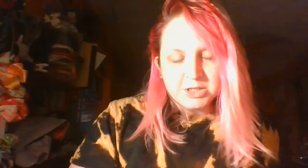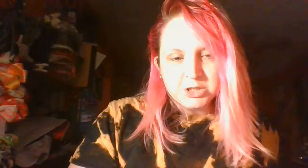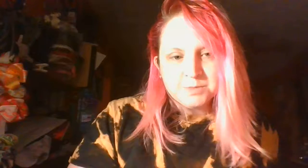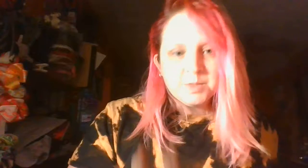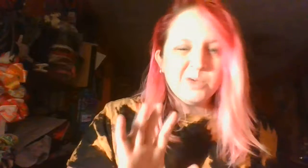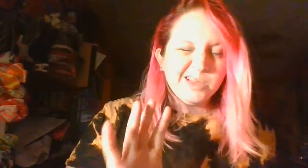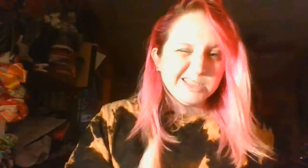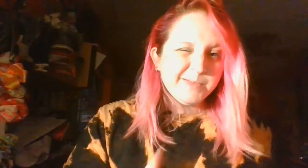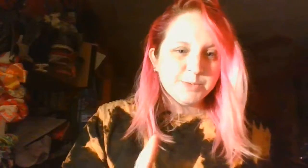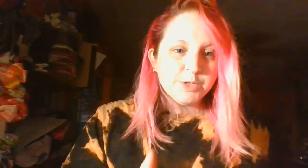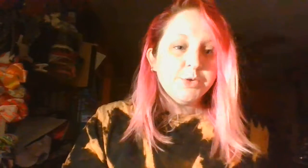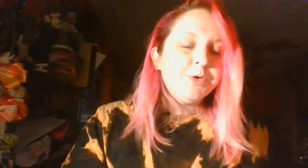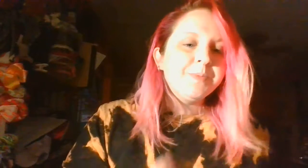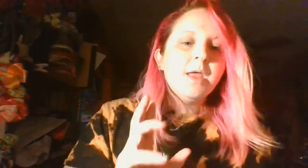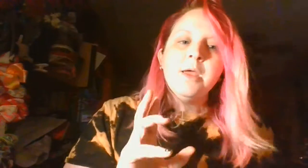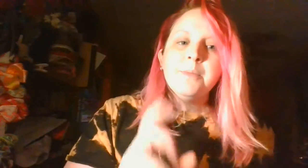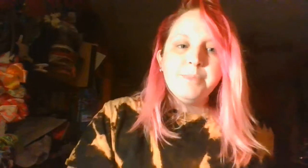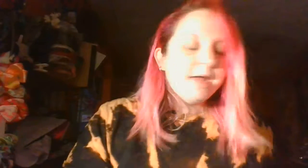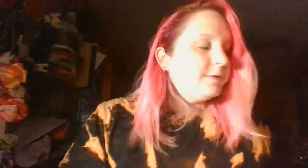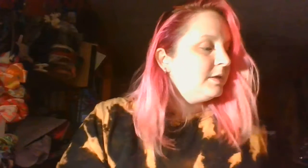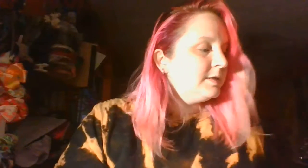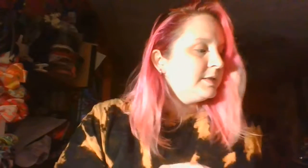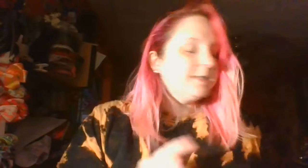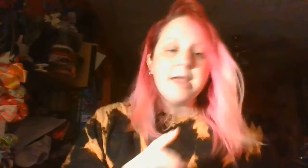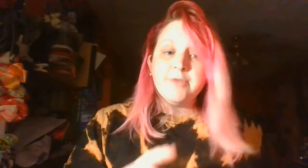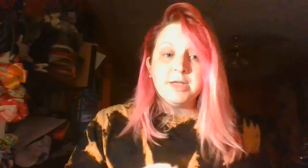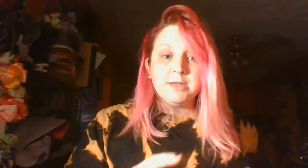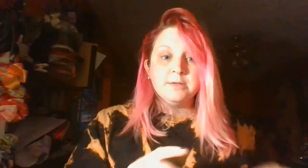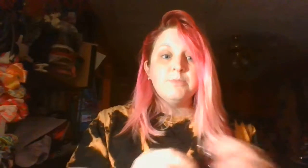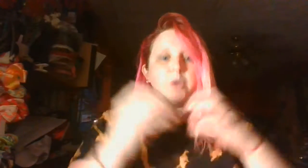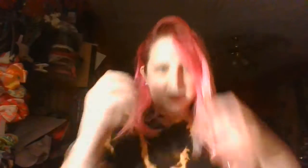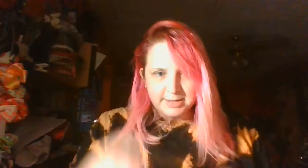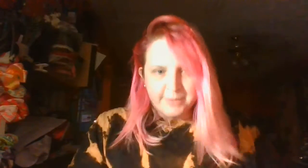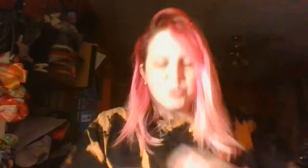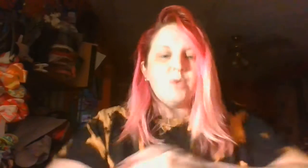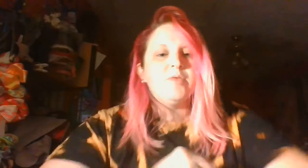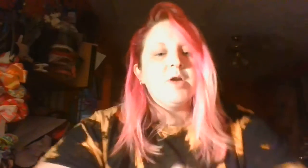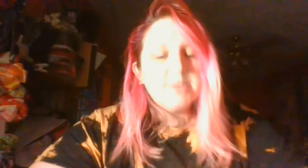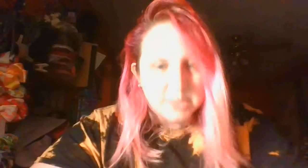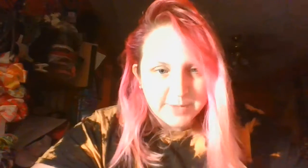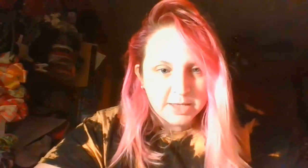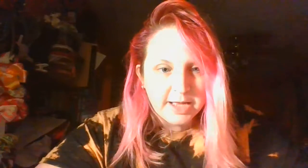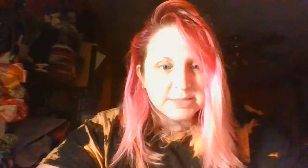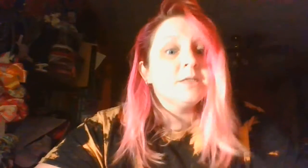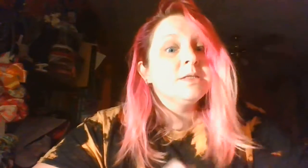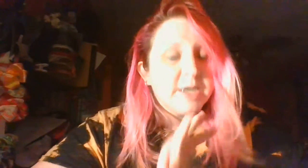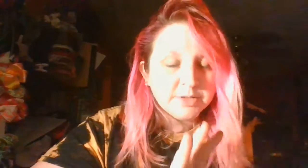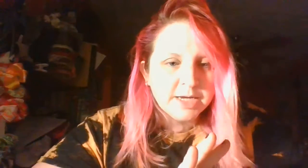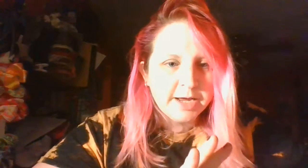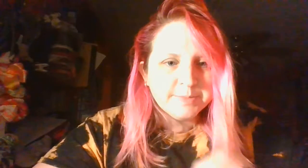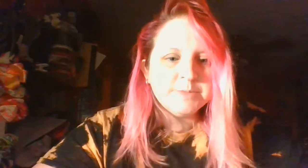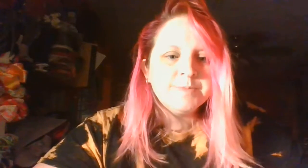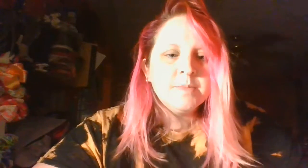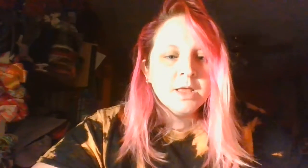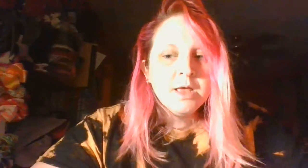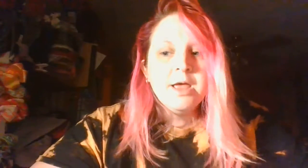speech, only this time it's with a group. But this is just covering more in depth what we've already talked about in class several times, and